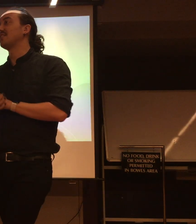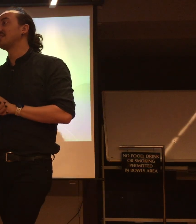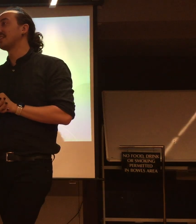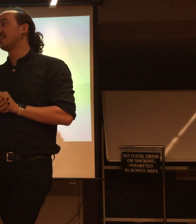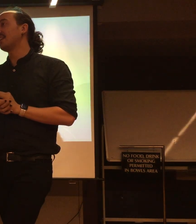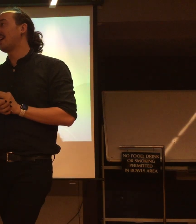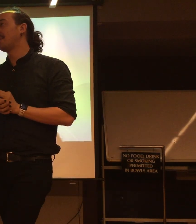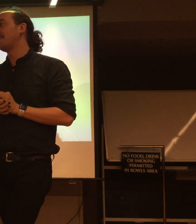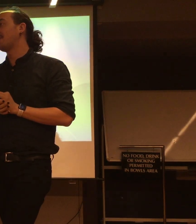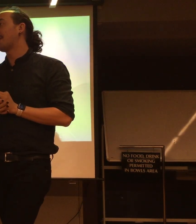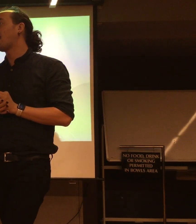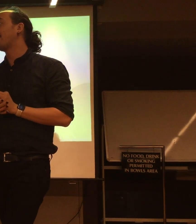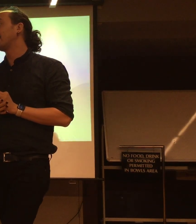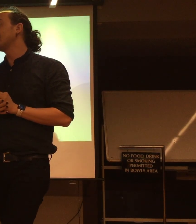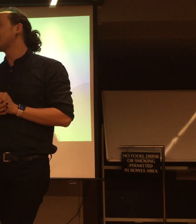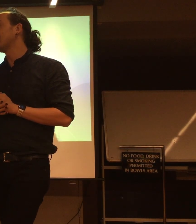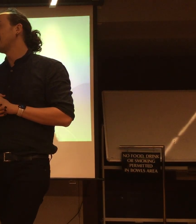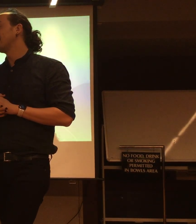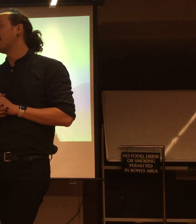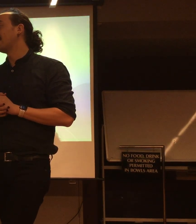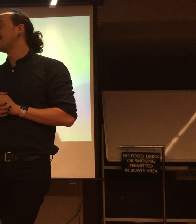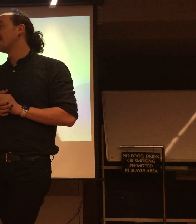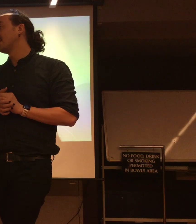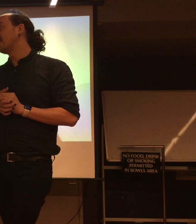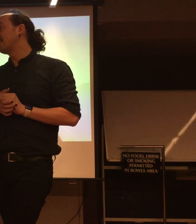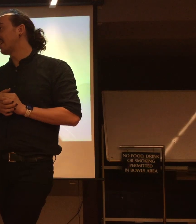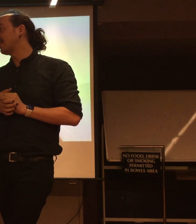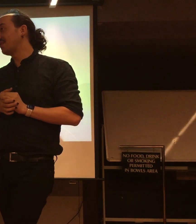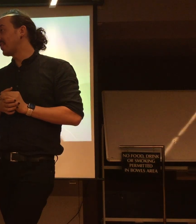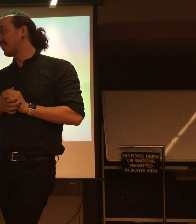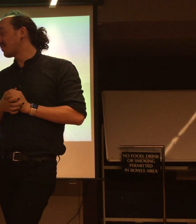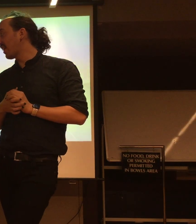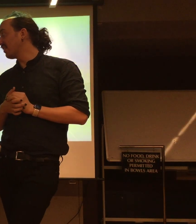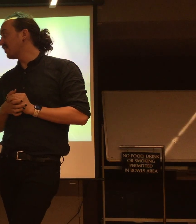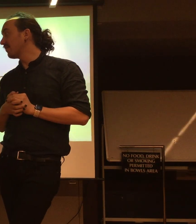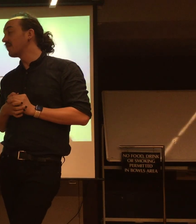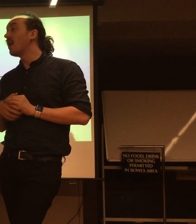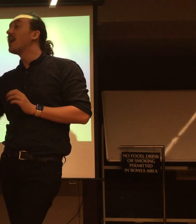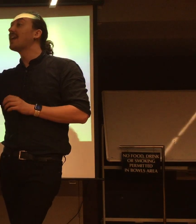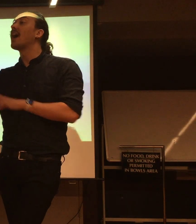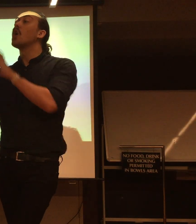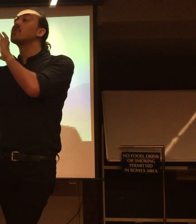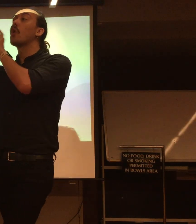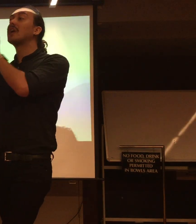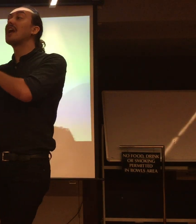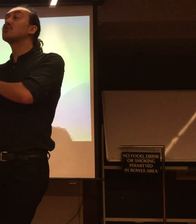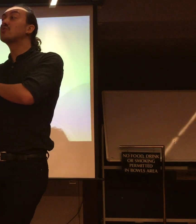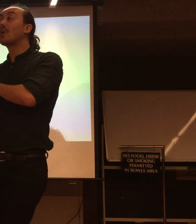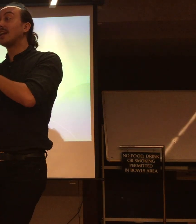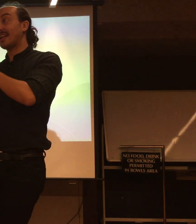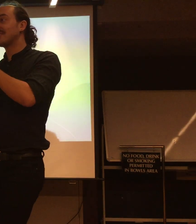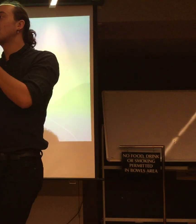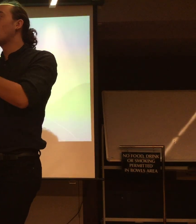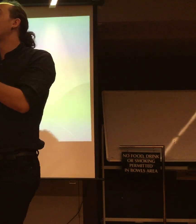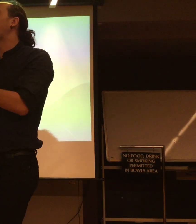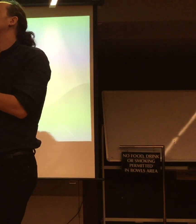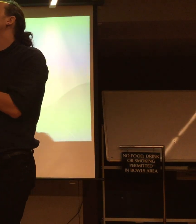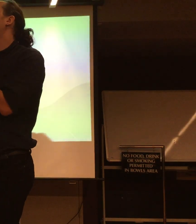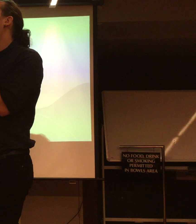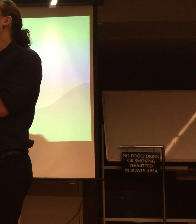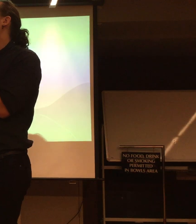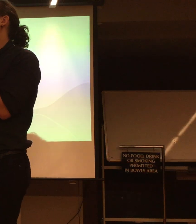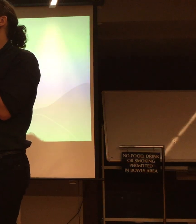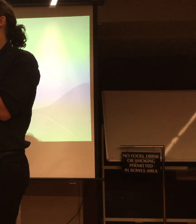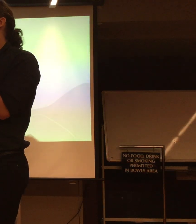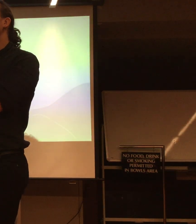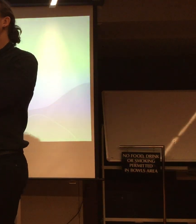I've started using it for my coffees. yeah, Yeah. Do you think that's it's okay? good, just in small amounts. Use it the